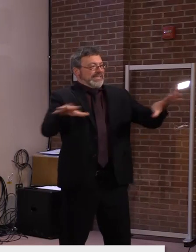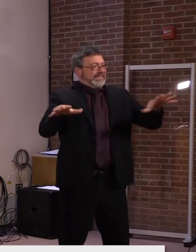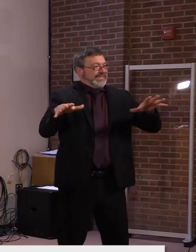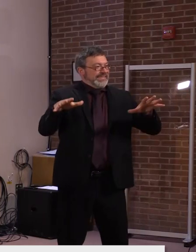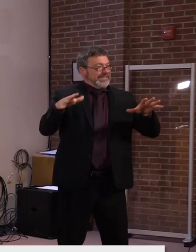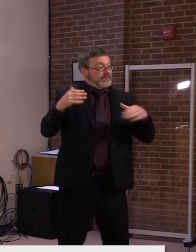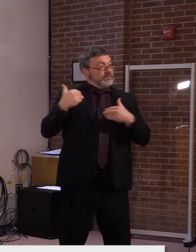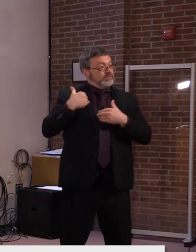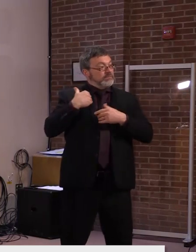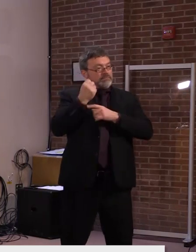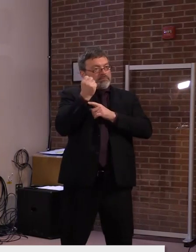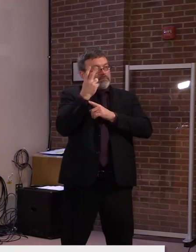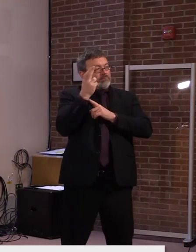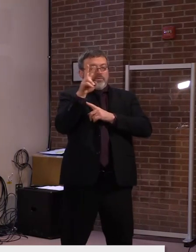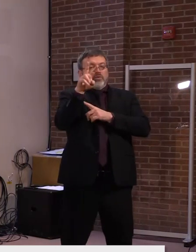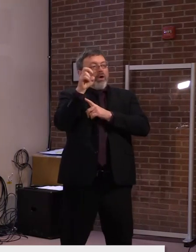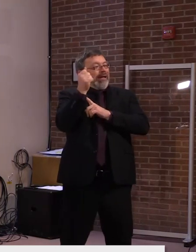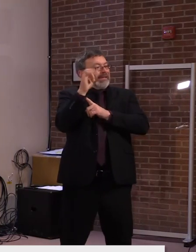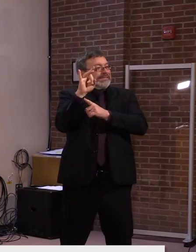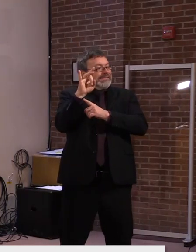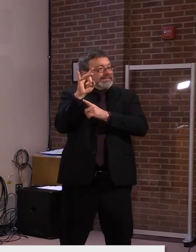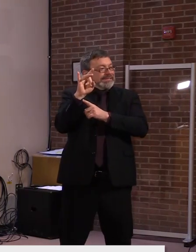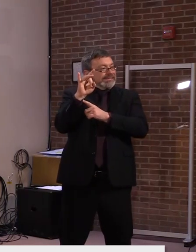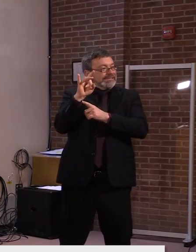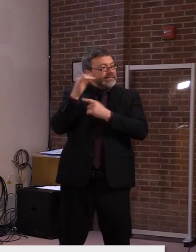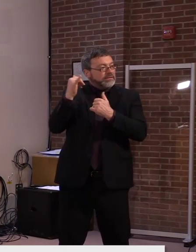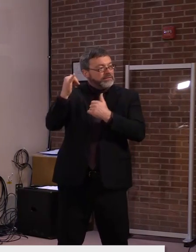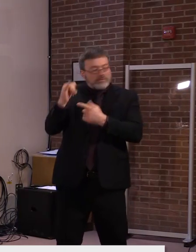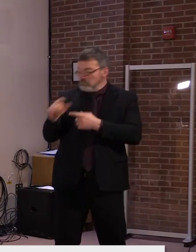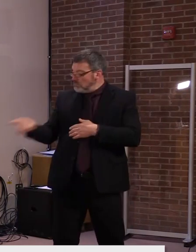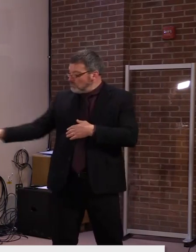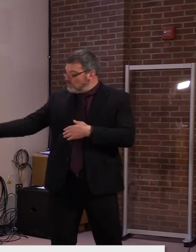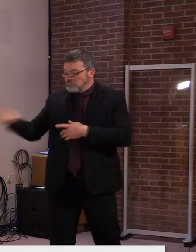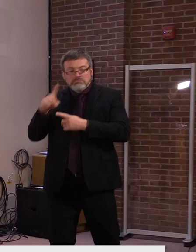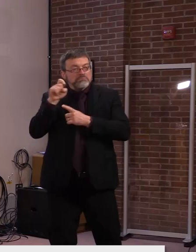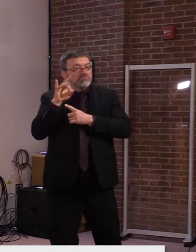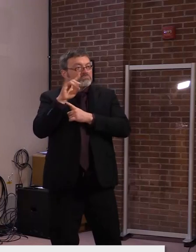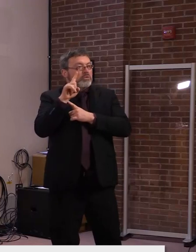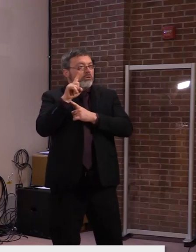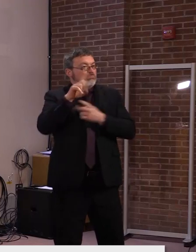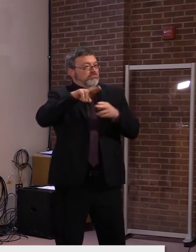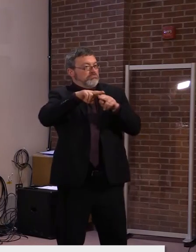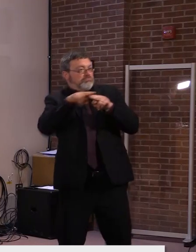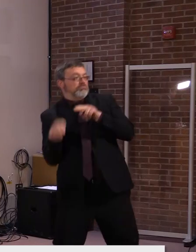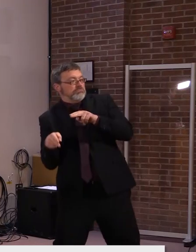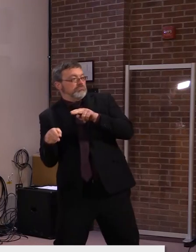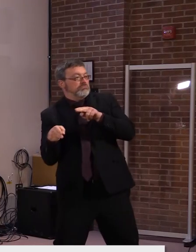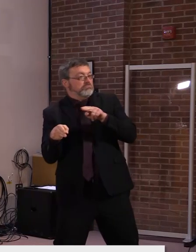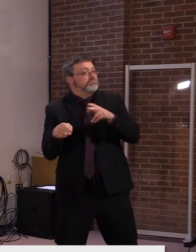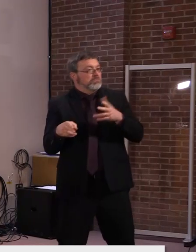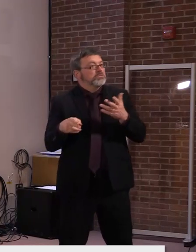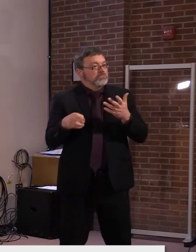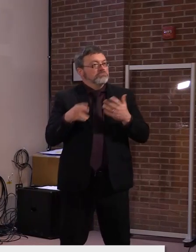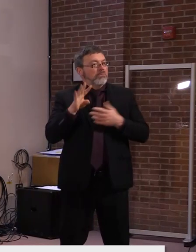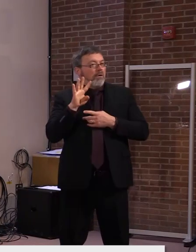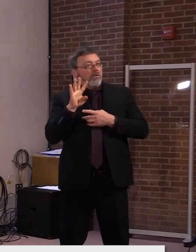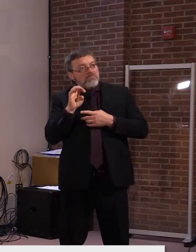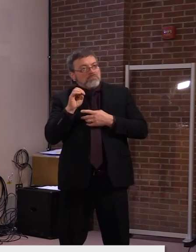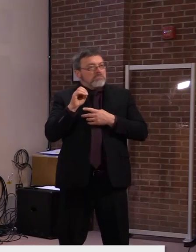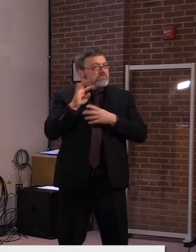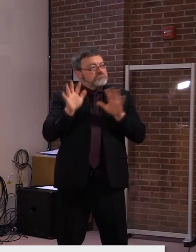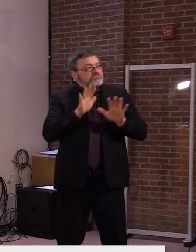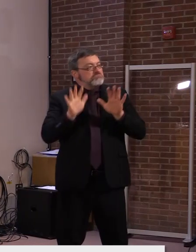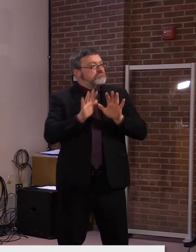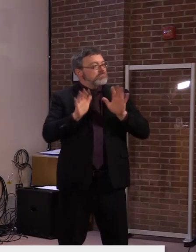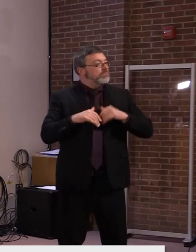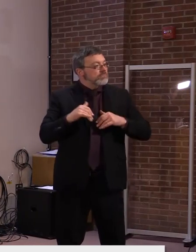218 last week. The number of active outbreaks are 12, down from 15 last week. But again, many of these cases appear to